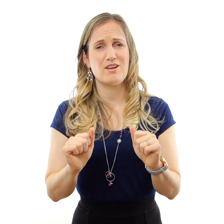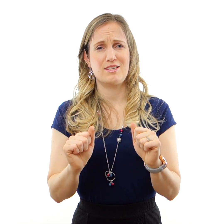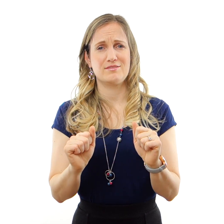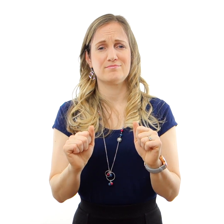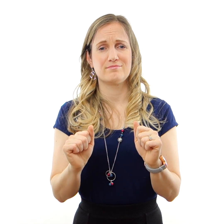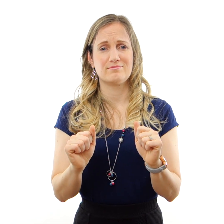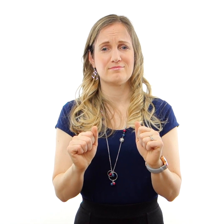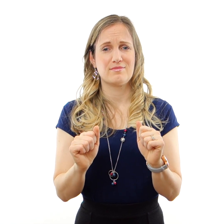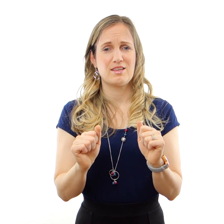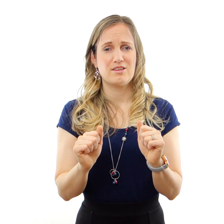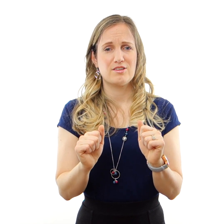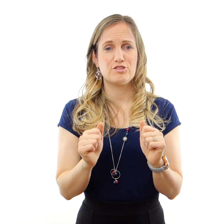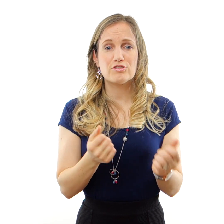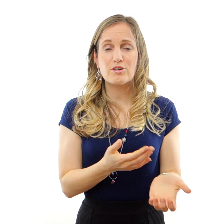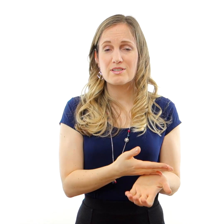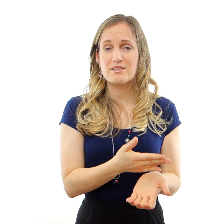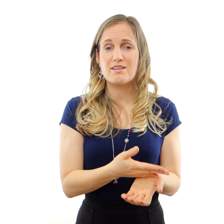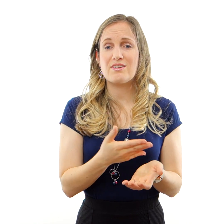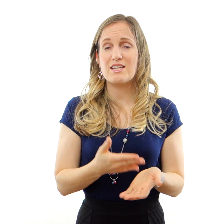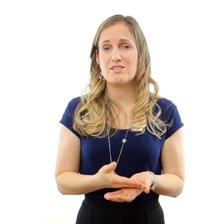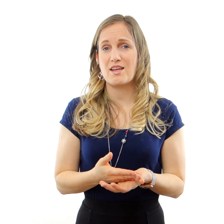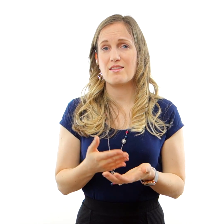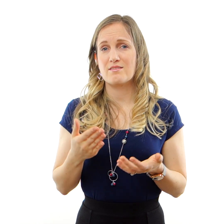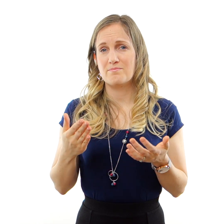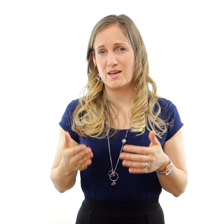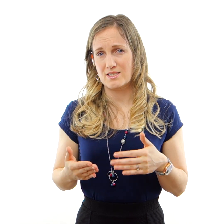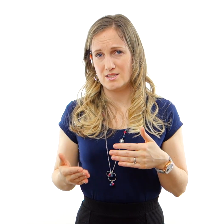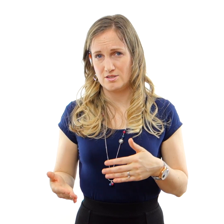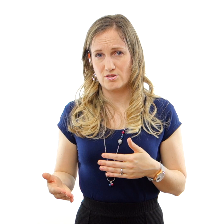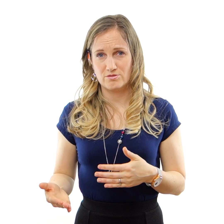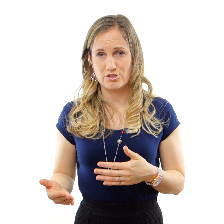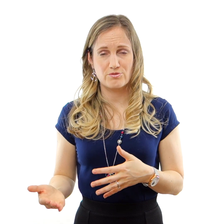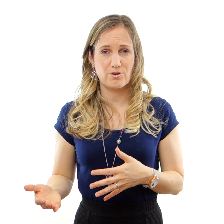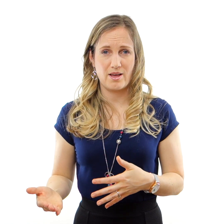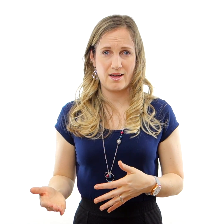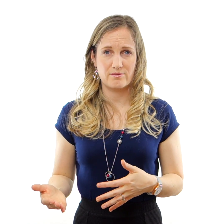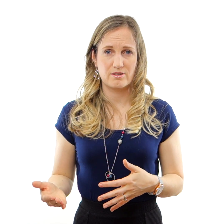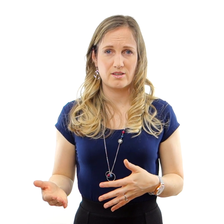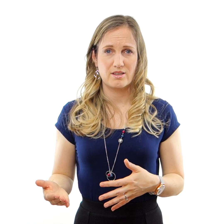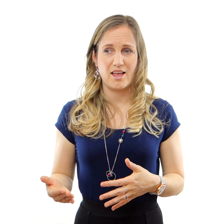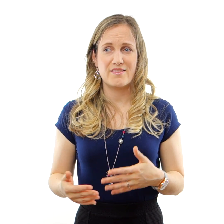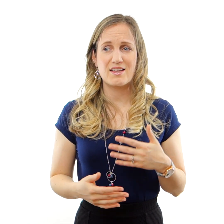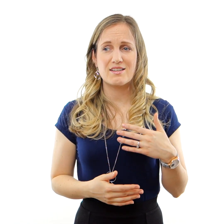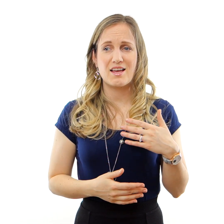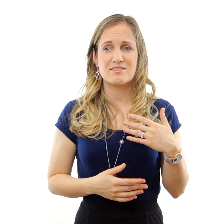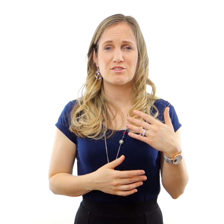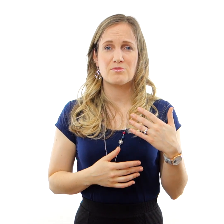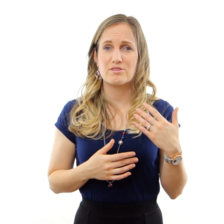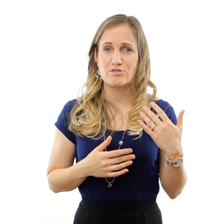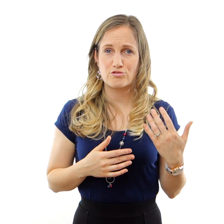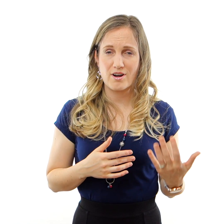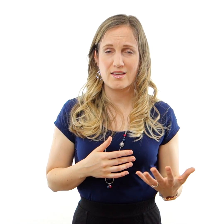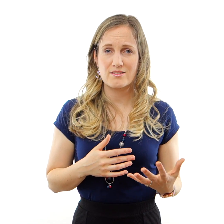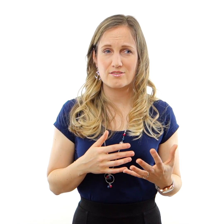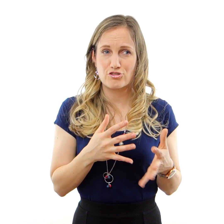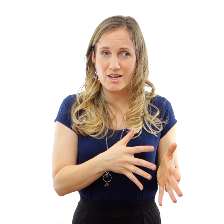trying. You're going to live each day the best that you know how. And that has to do with trying